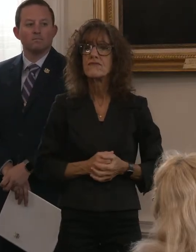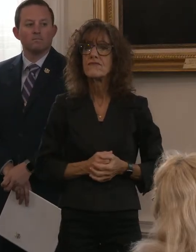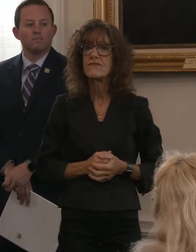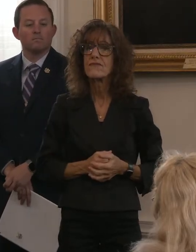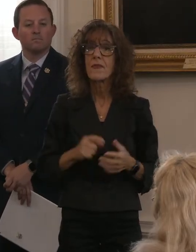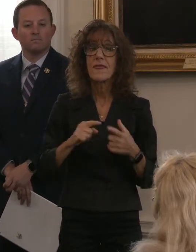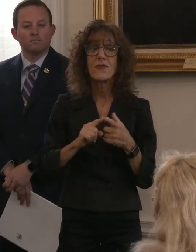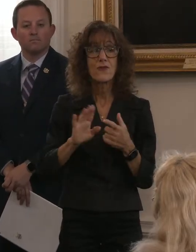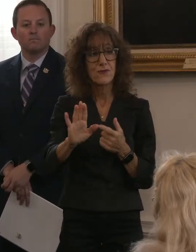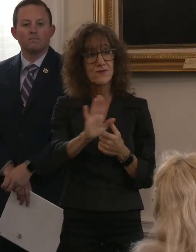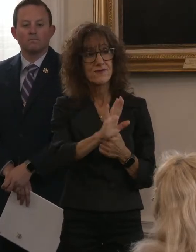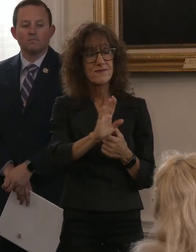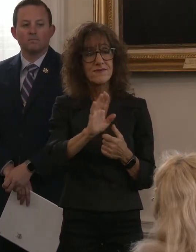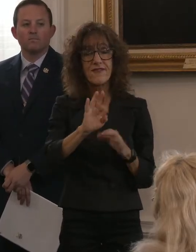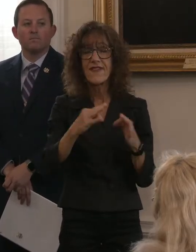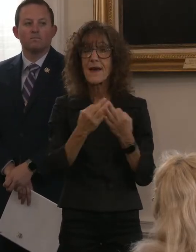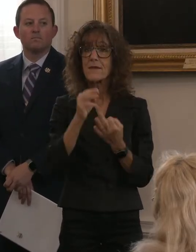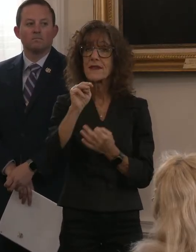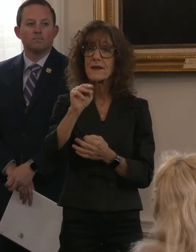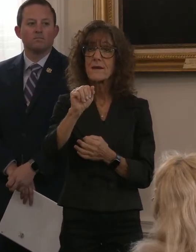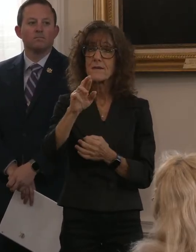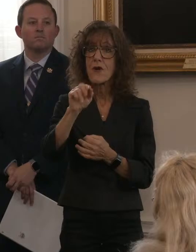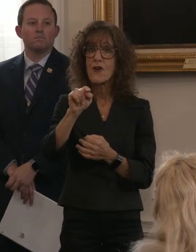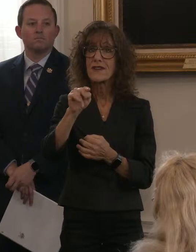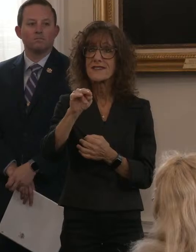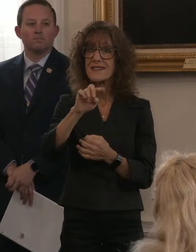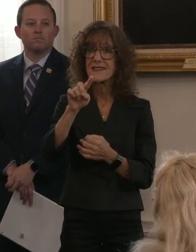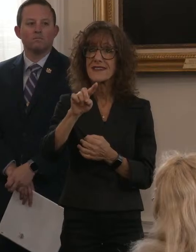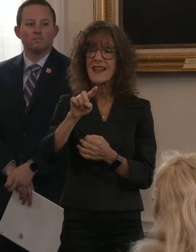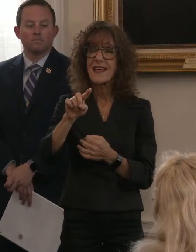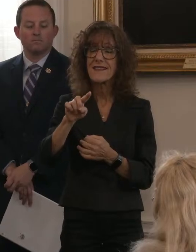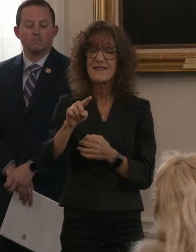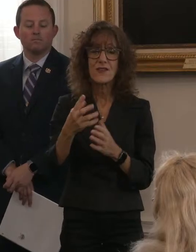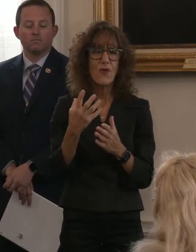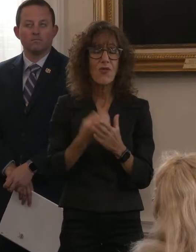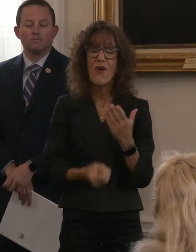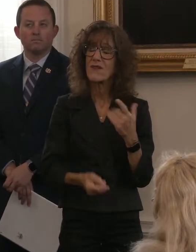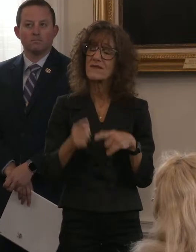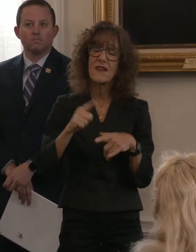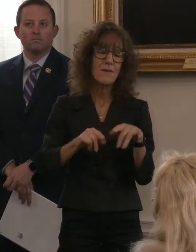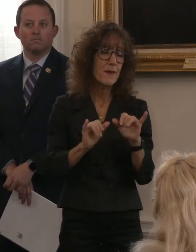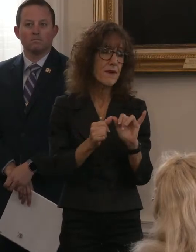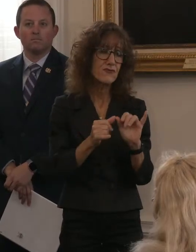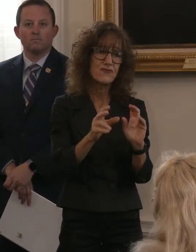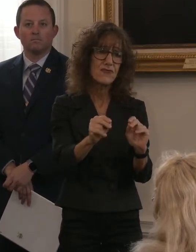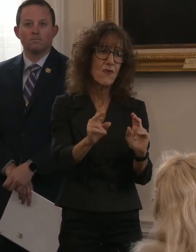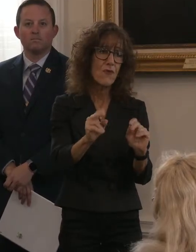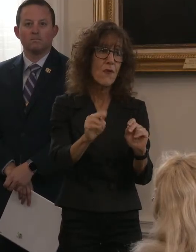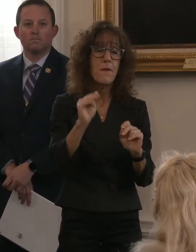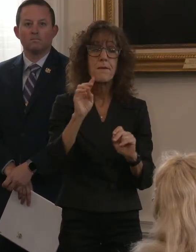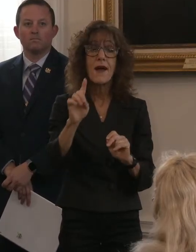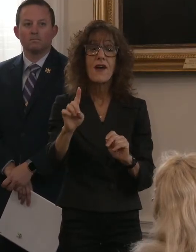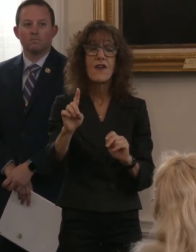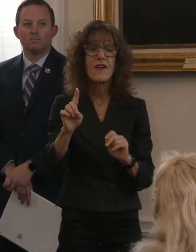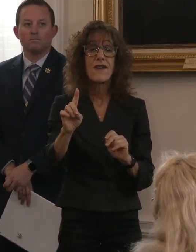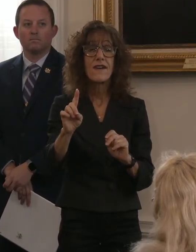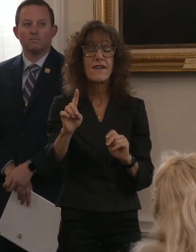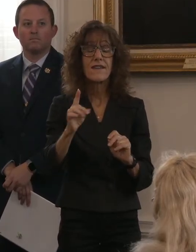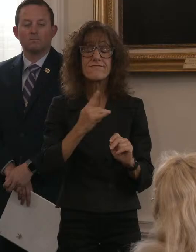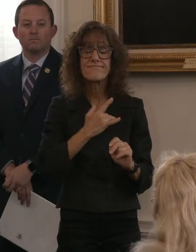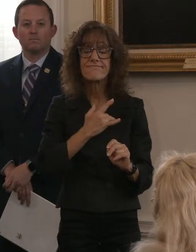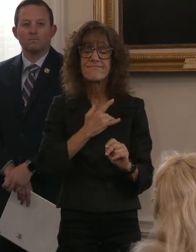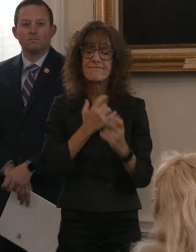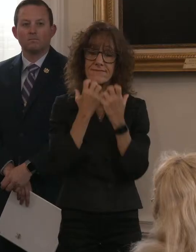To the Martinez family, your loss is immeasurable. Maryland holds you deep in